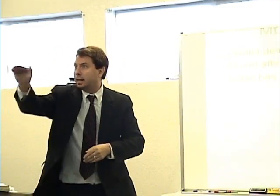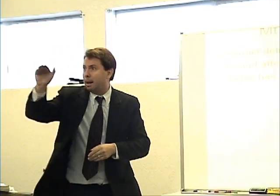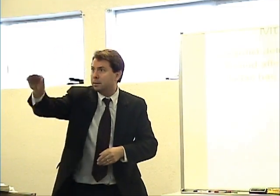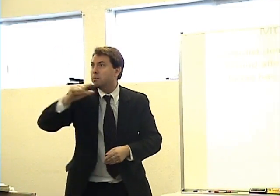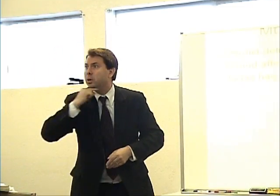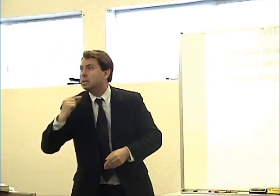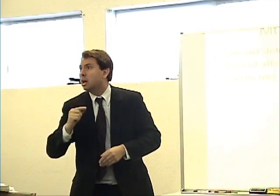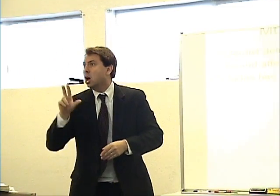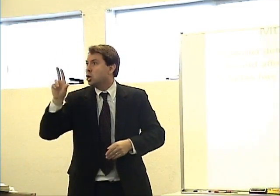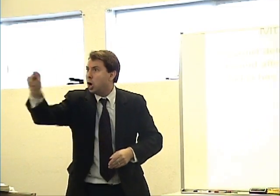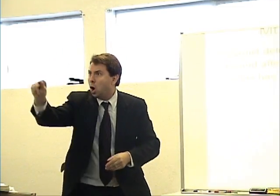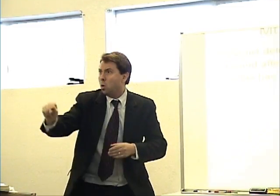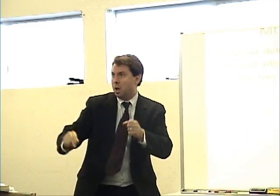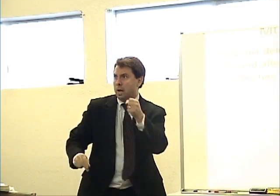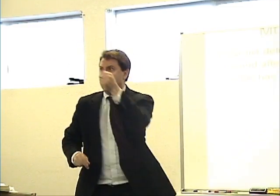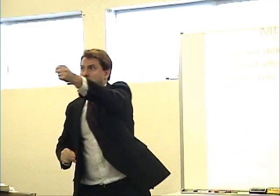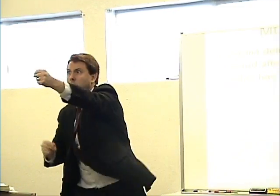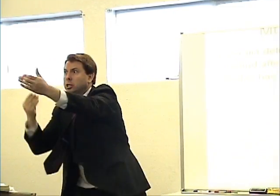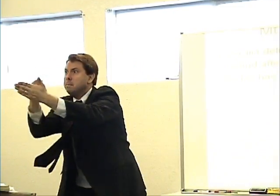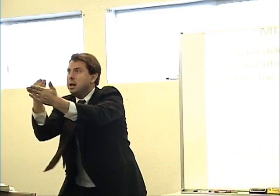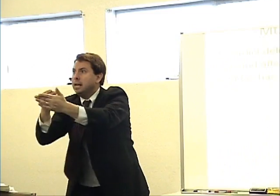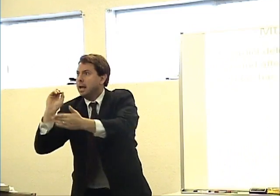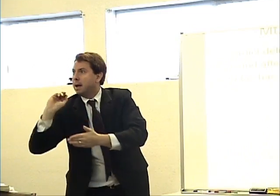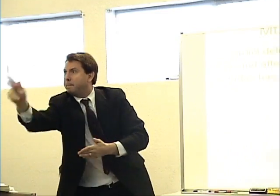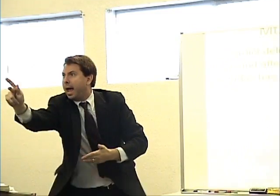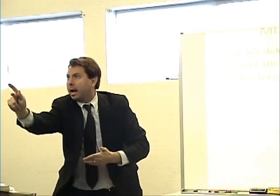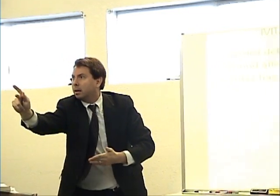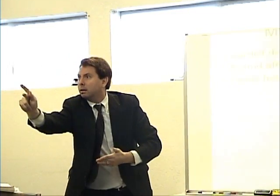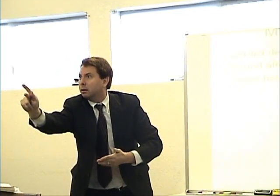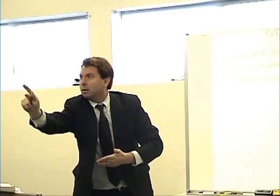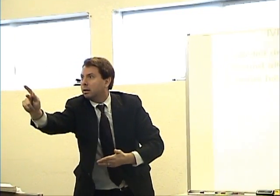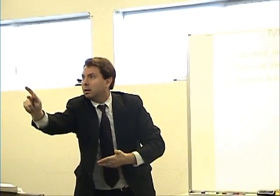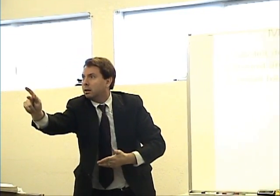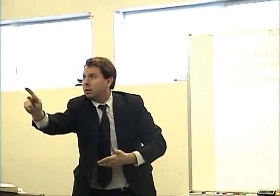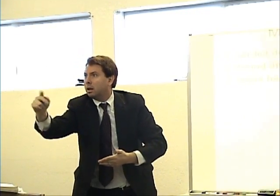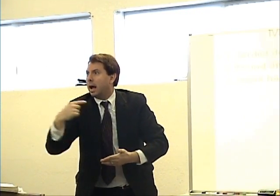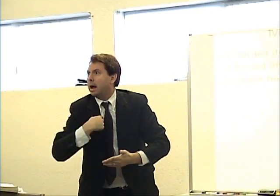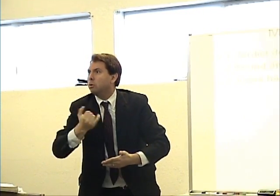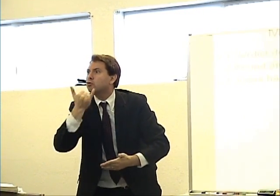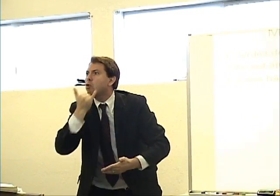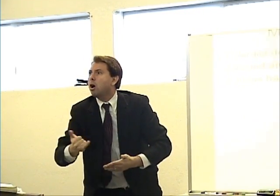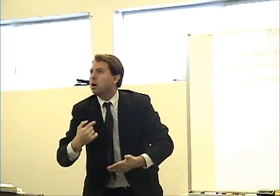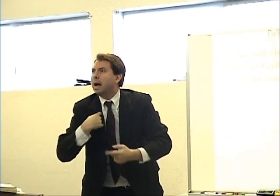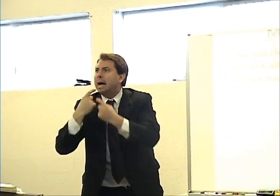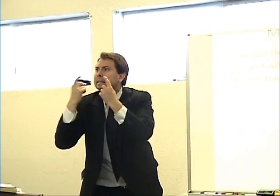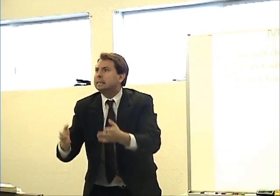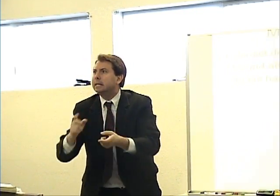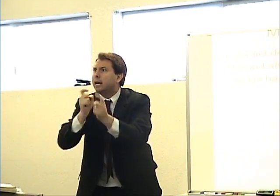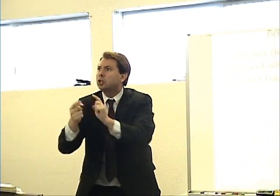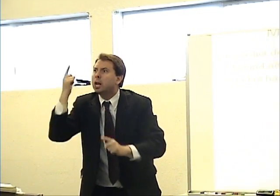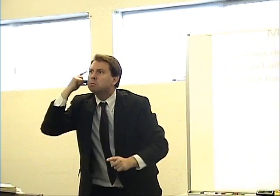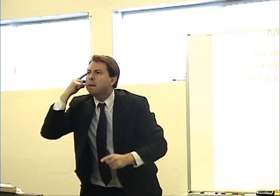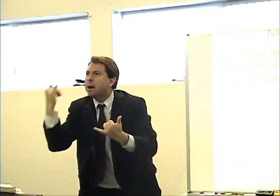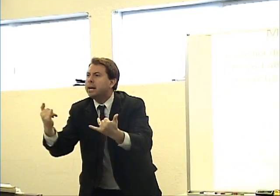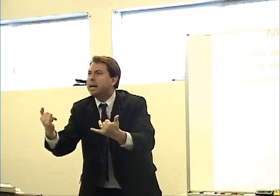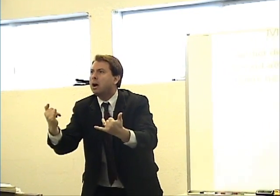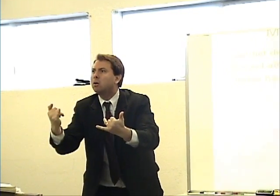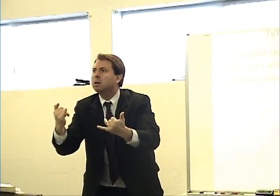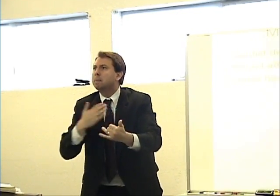taps the priest. No, here's the money. Back. I was wrong. I sinned. I changed my mind now.